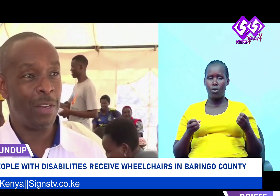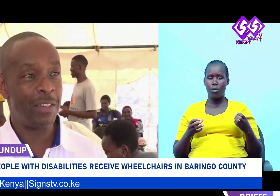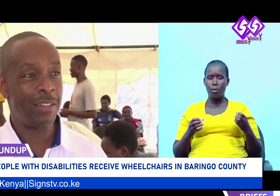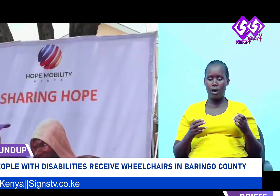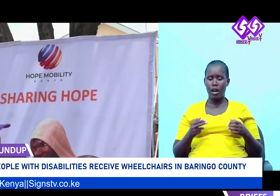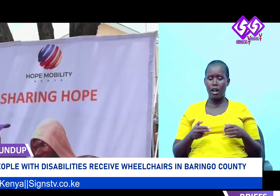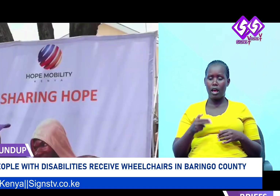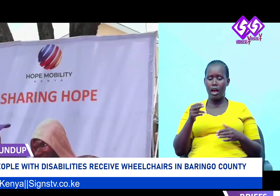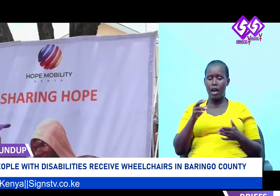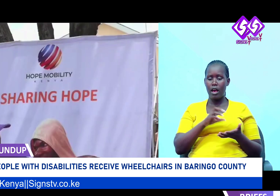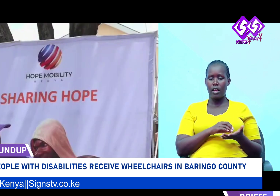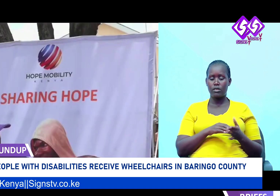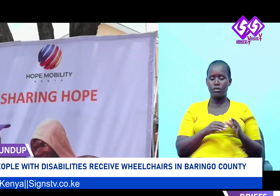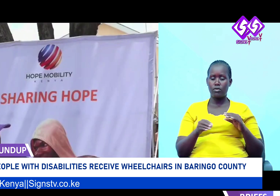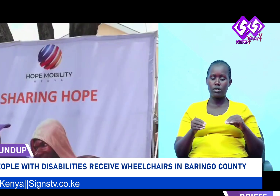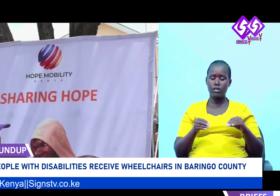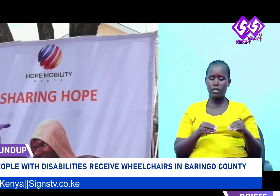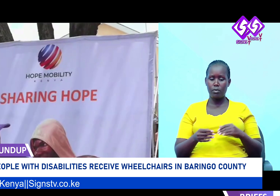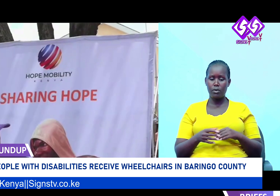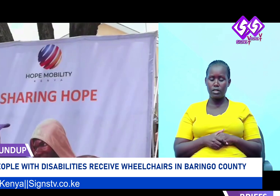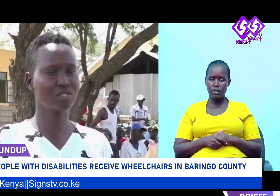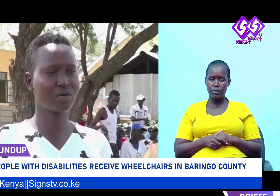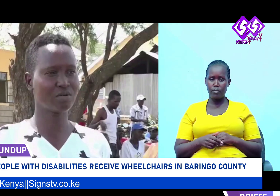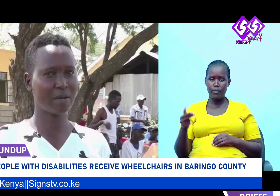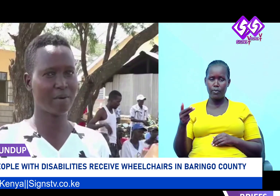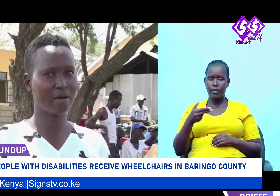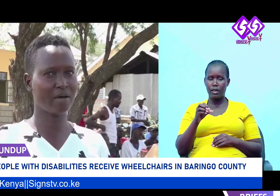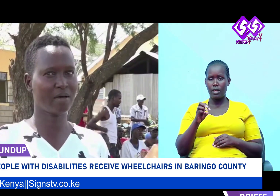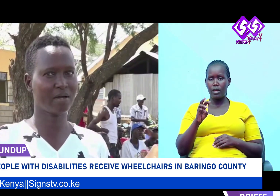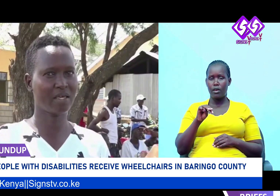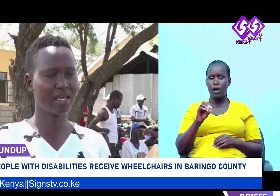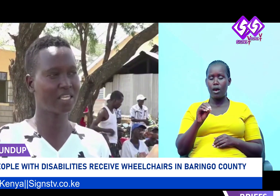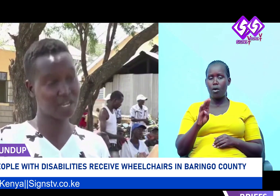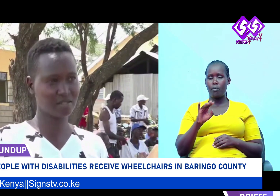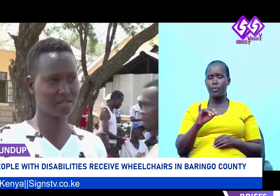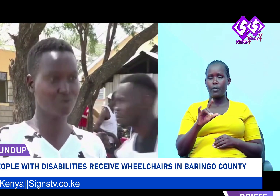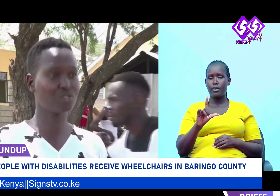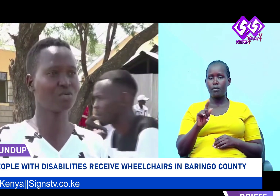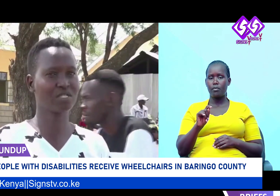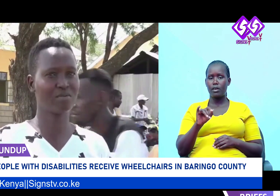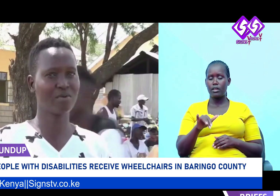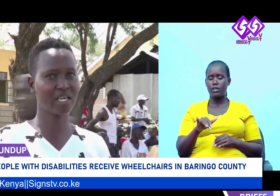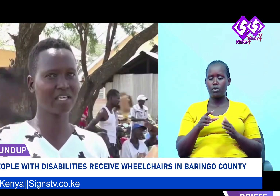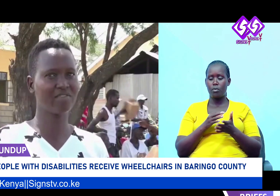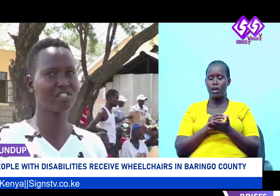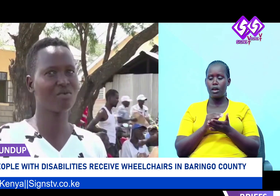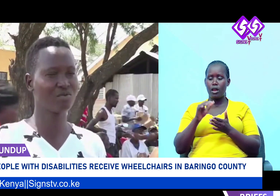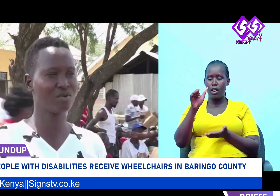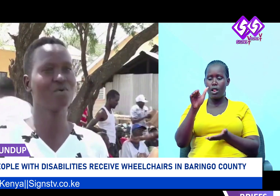disabilities. So, mobility wametugusa watu kama caregivers mostly, kwa sababu caregivers ni watu wenye